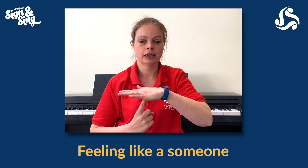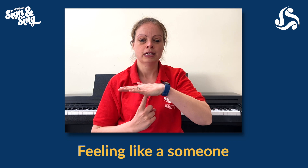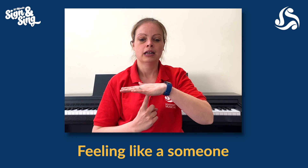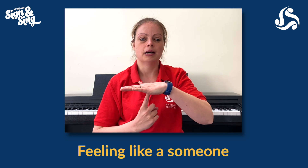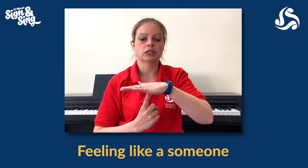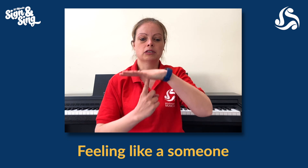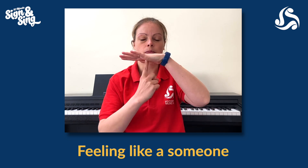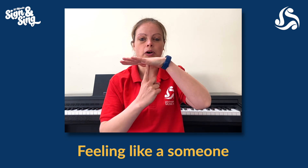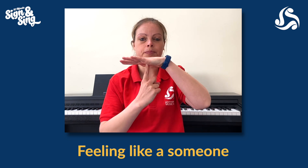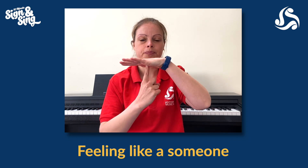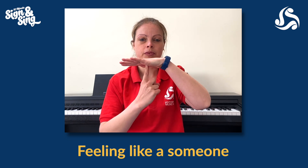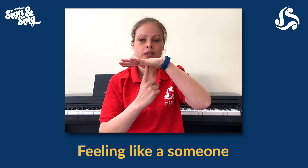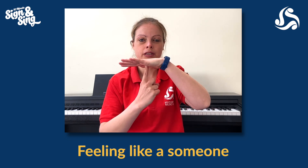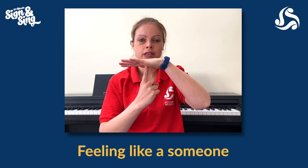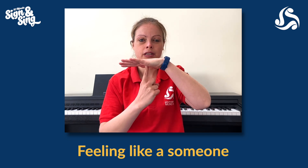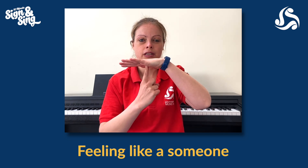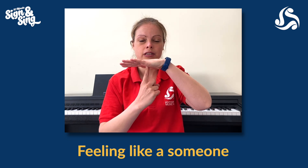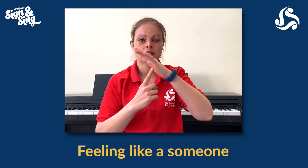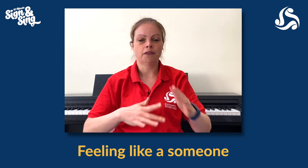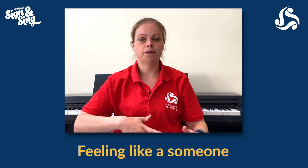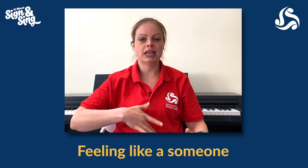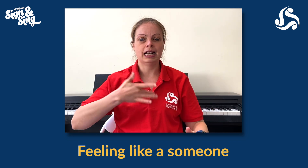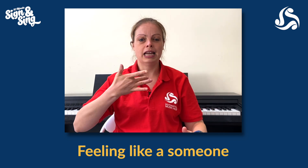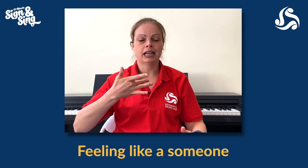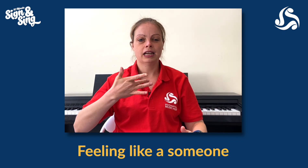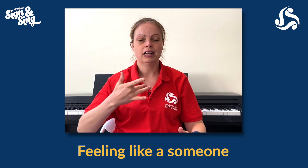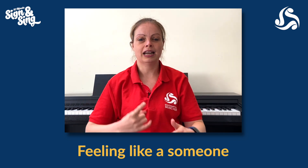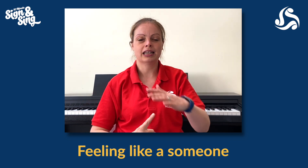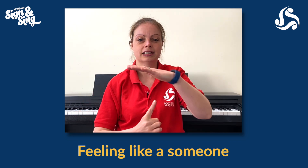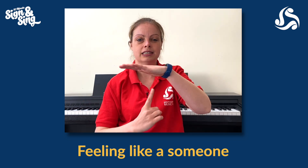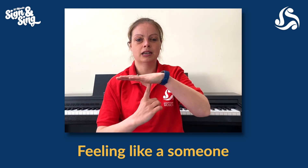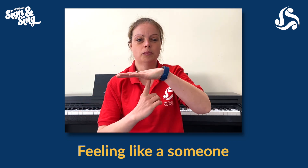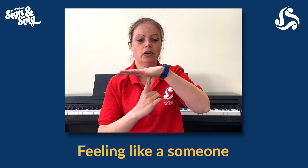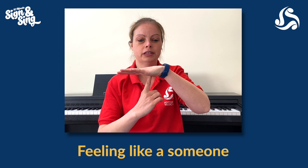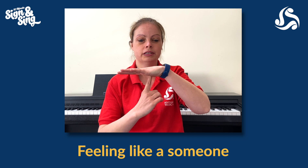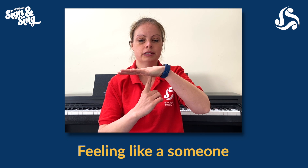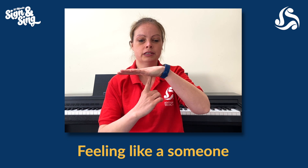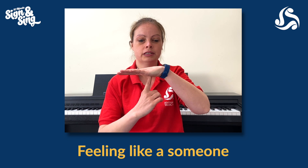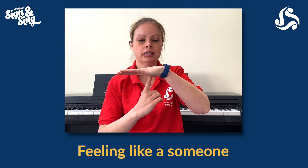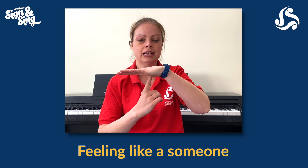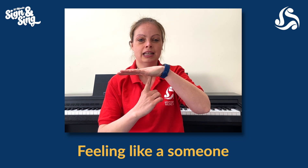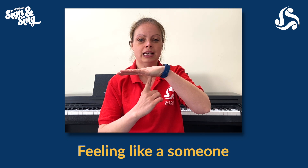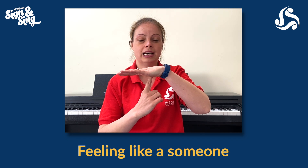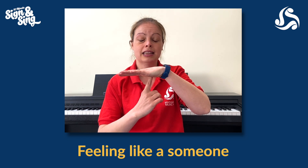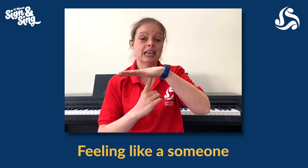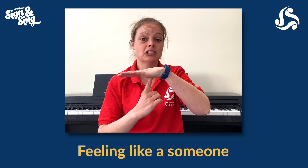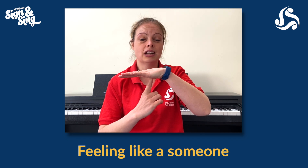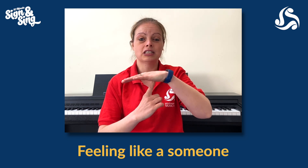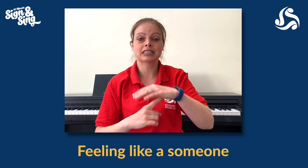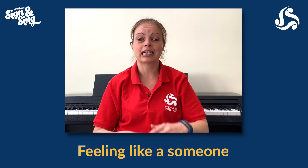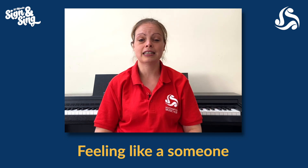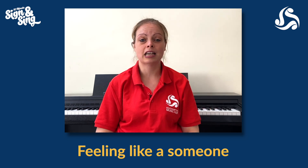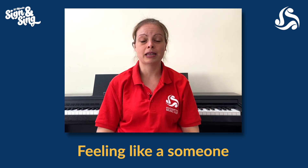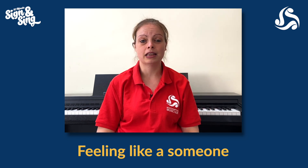top. So someone. So feeling like a someone. And then the next 2